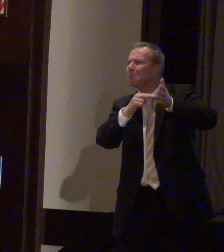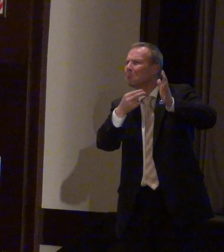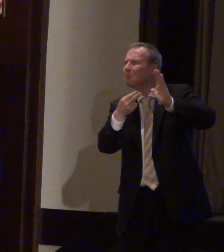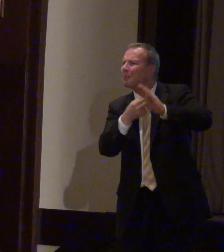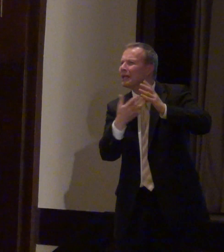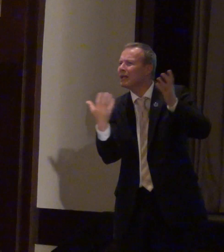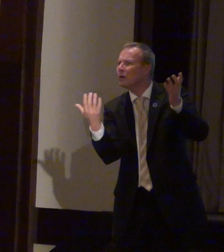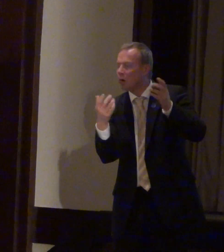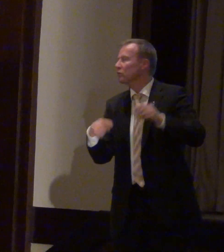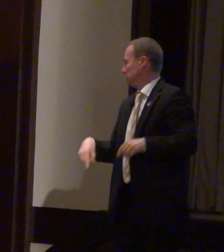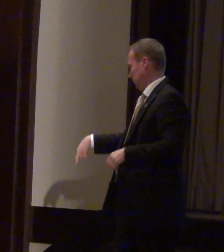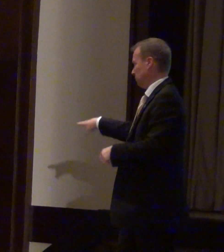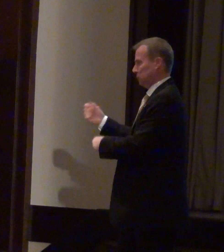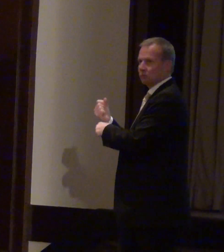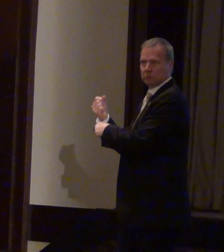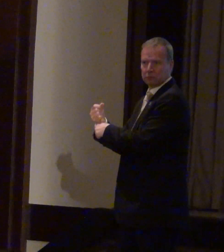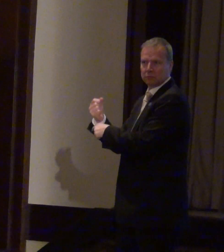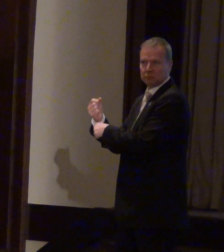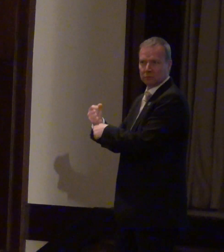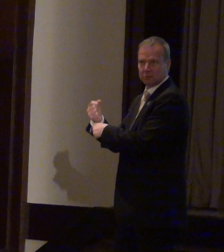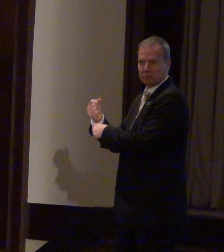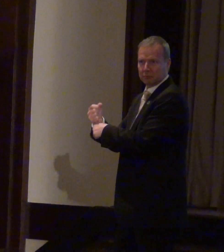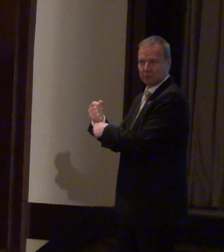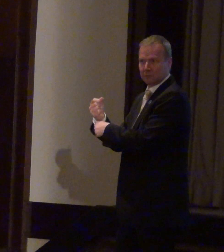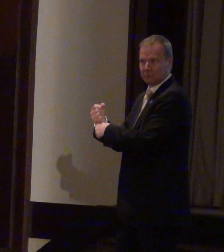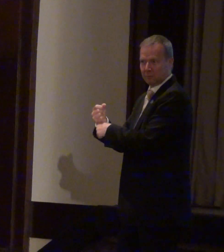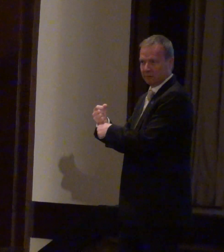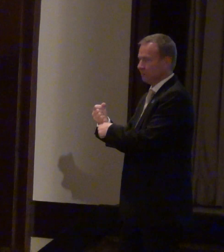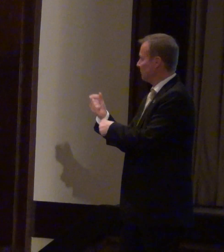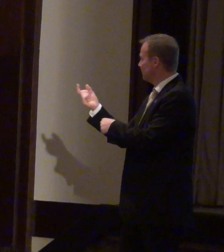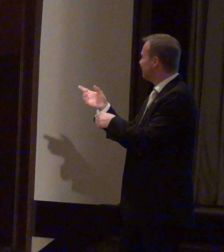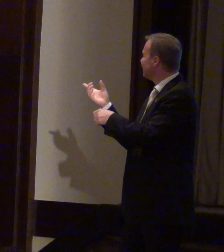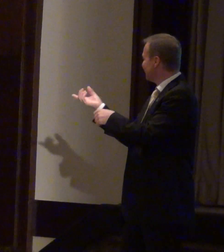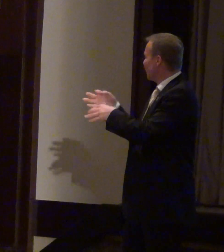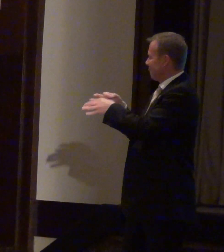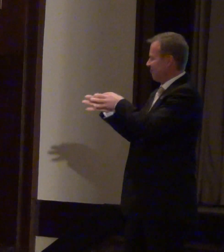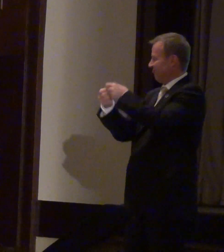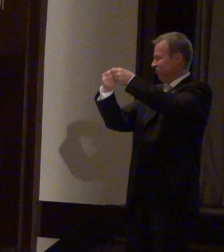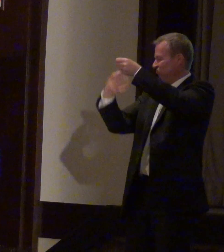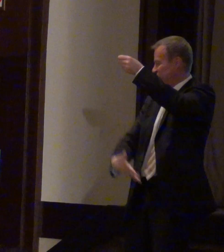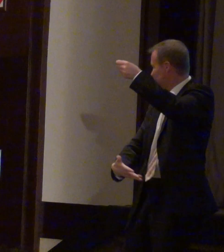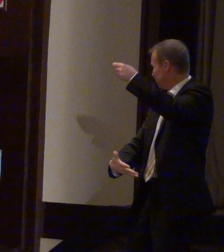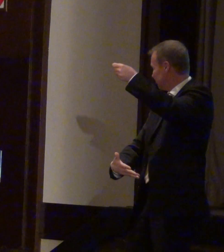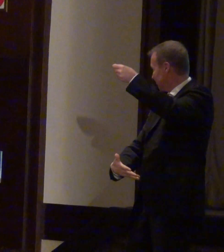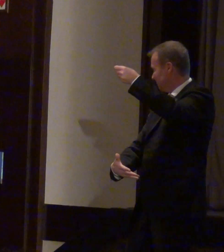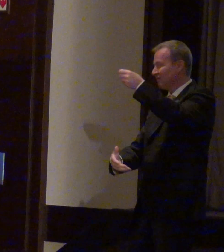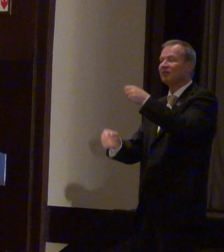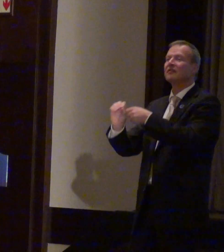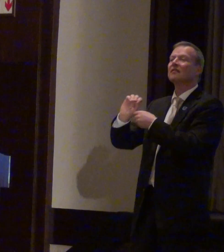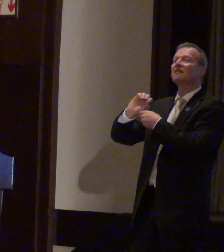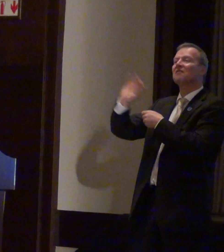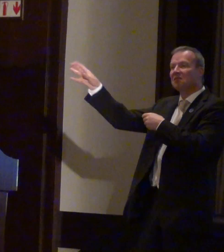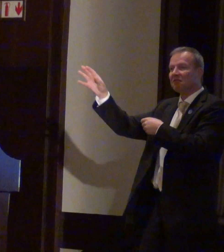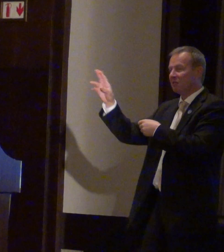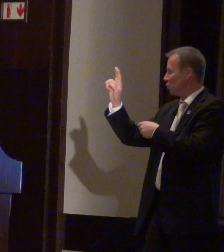there are many different articles which mention sign language, and that defines the work that we need to do in the future.